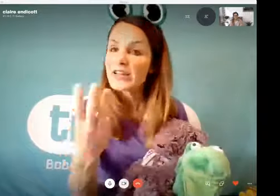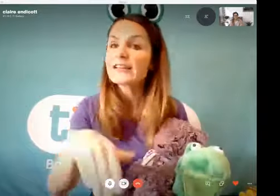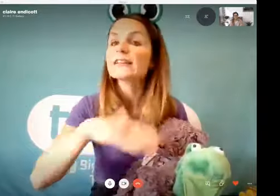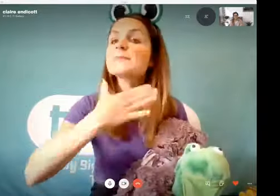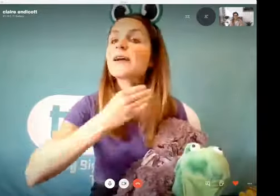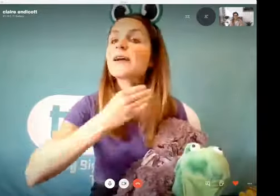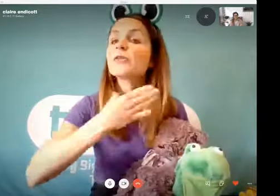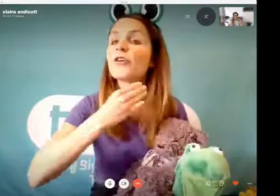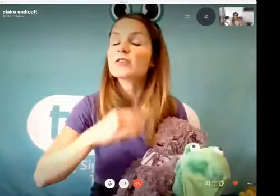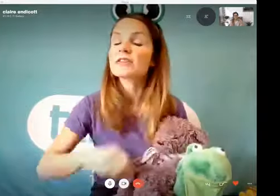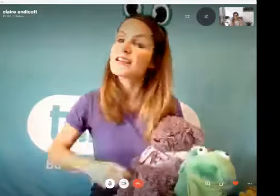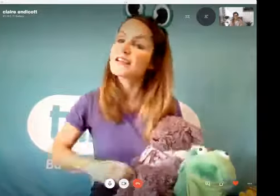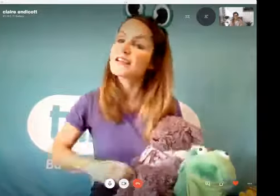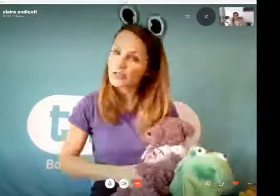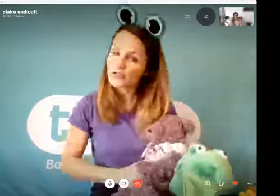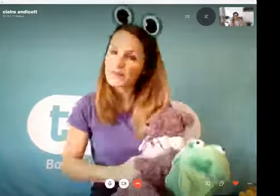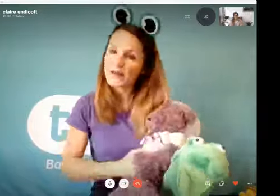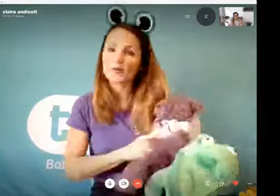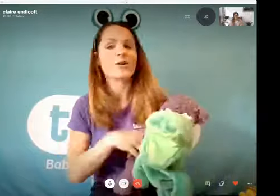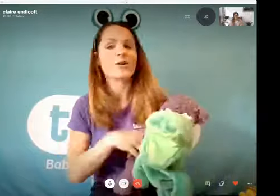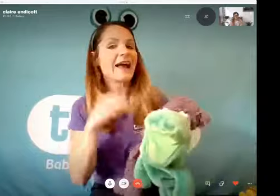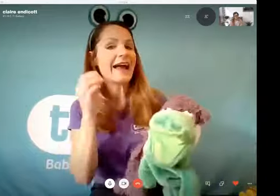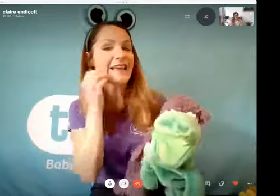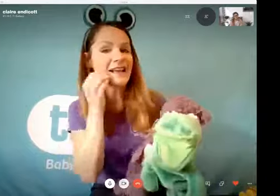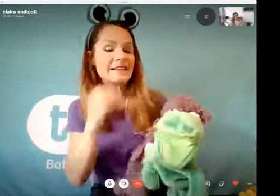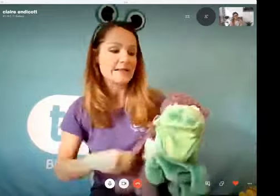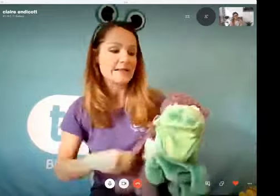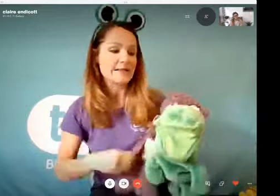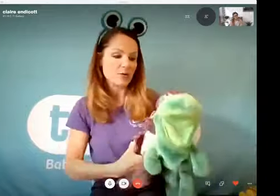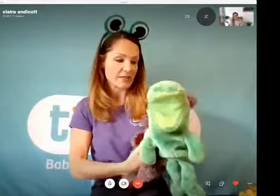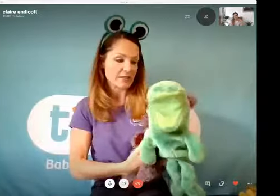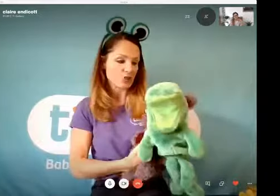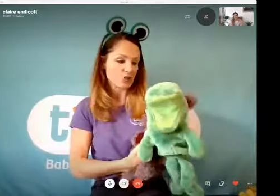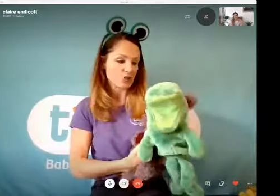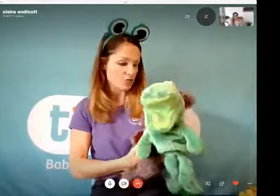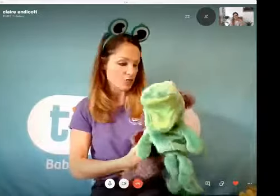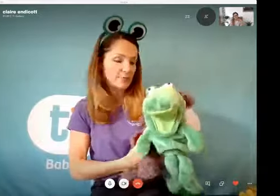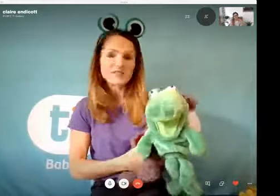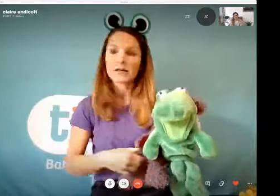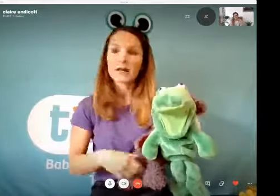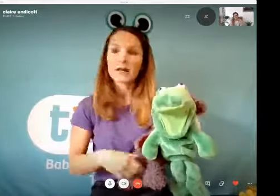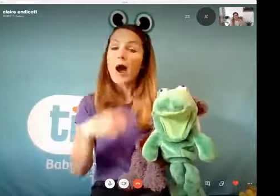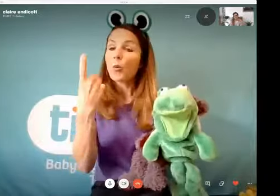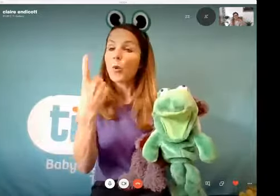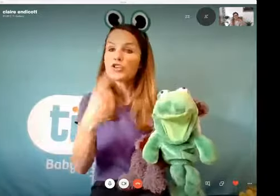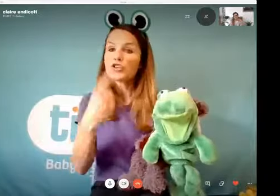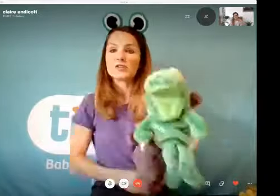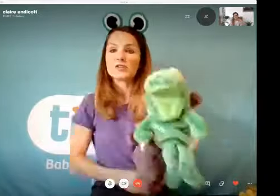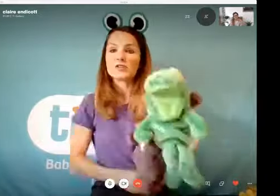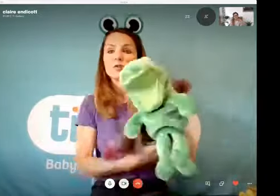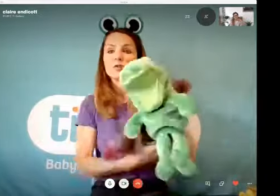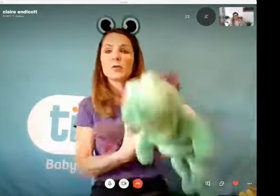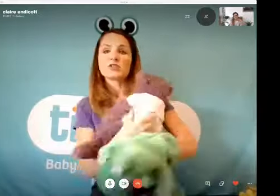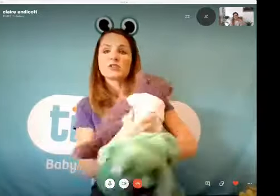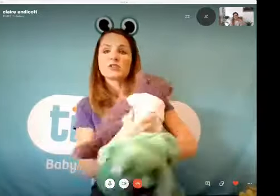speckled frogs, and they're sat on a speckled log, and they're eating some most delicious grubs. One jumped into the pool, so we're just going to get our